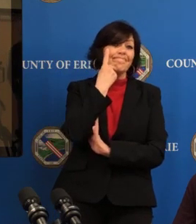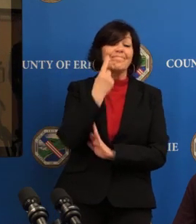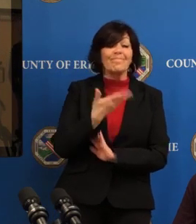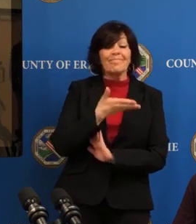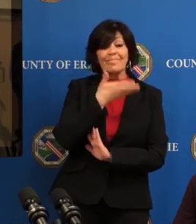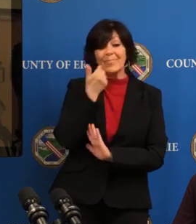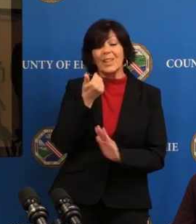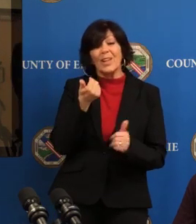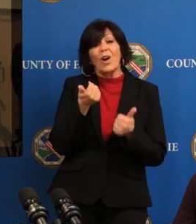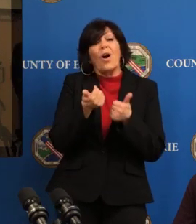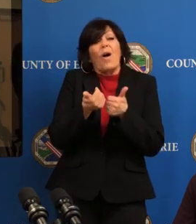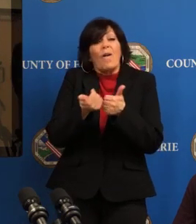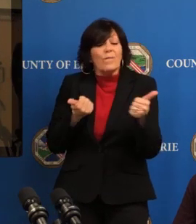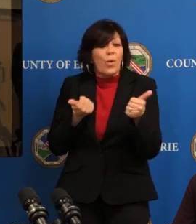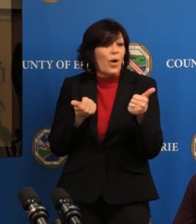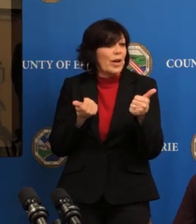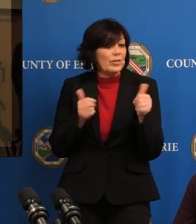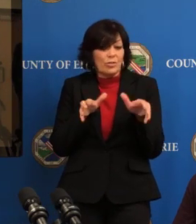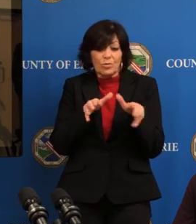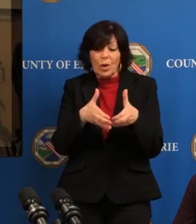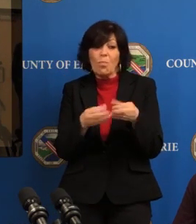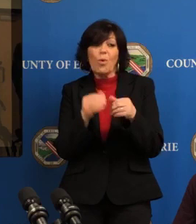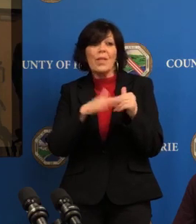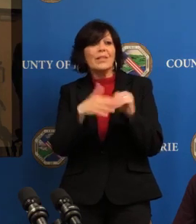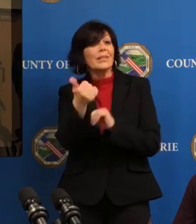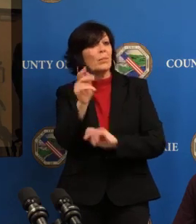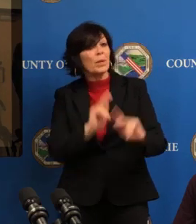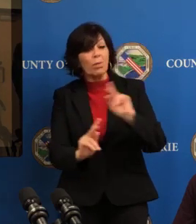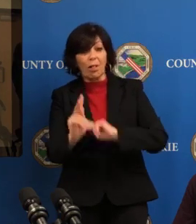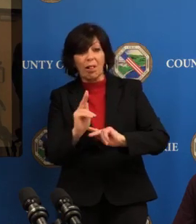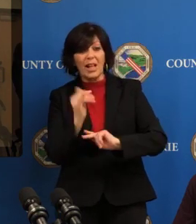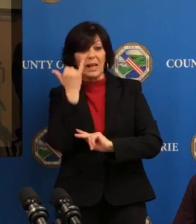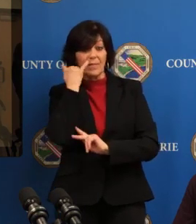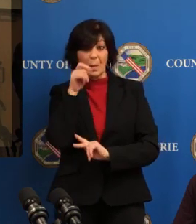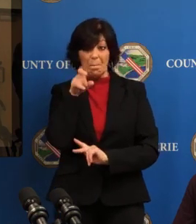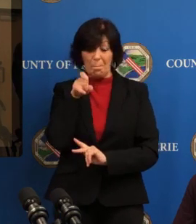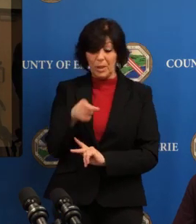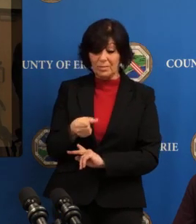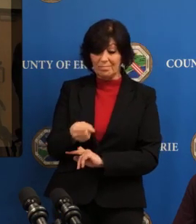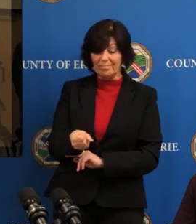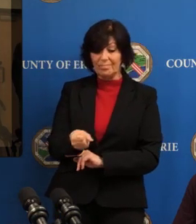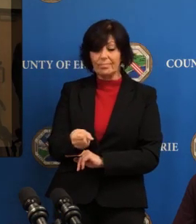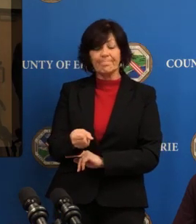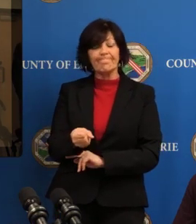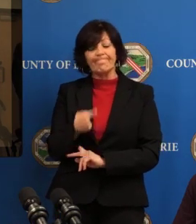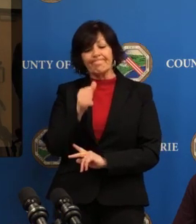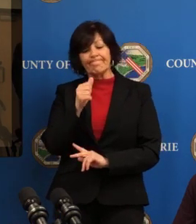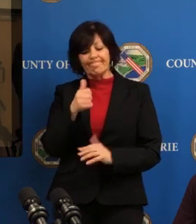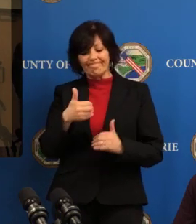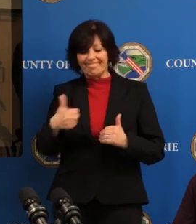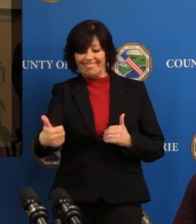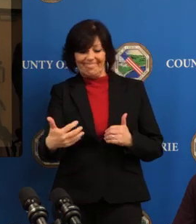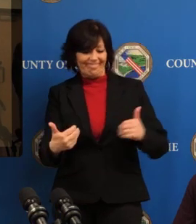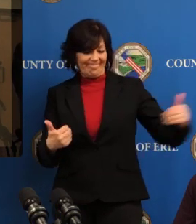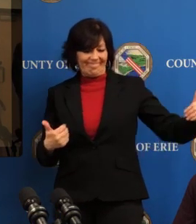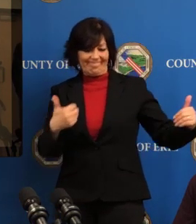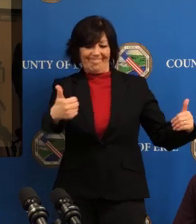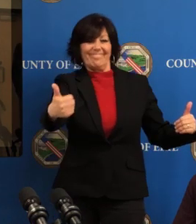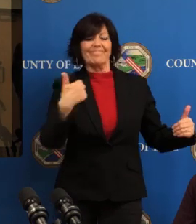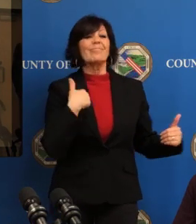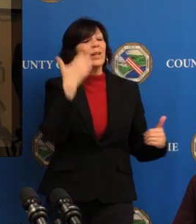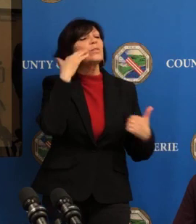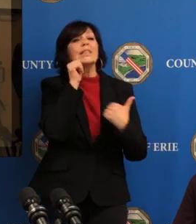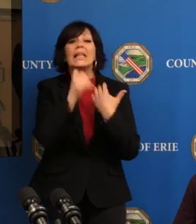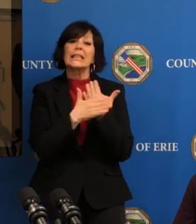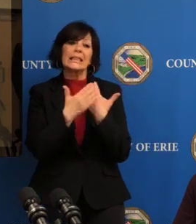point to try to avoid crowds of more than 10 people. If you have to be in those situations, space it out. We know it's not easy, but to